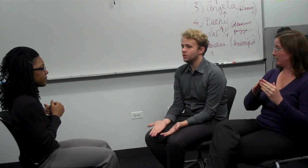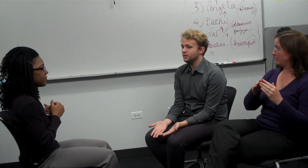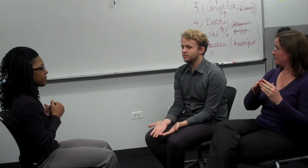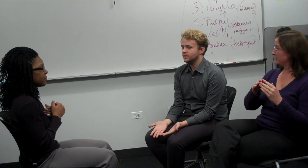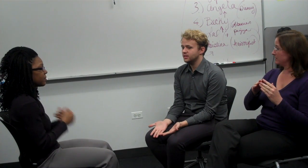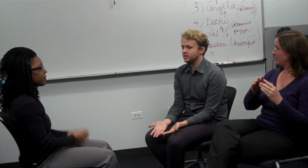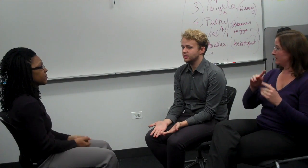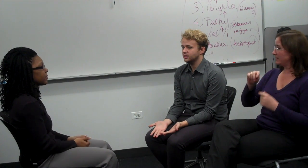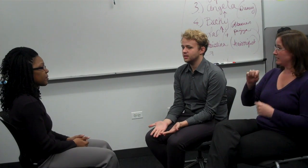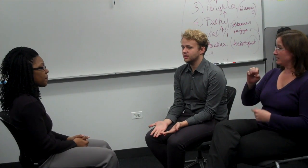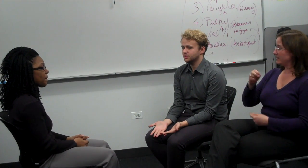one